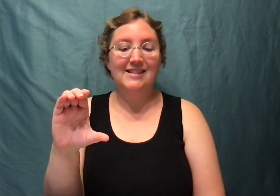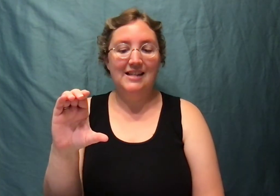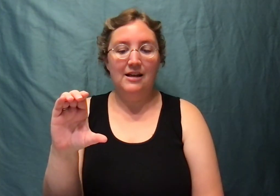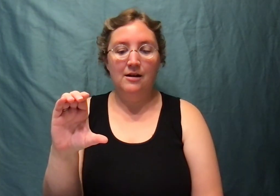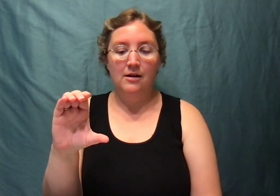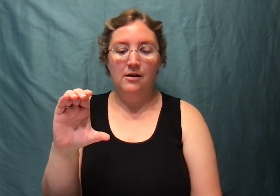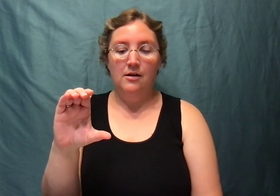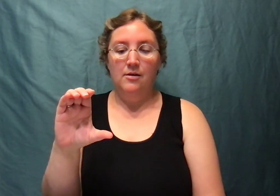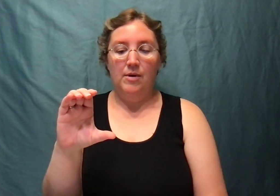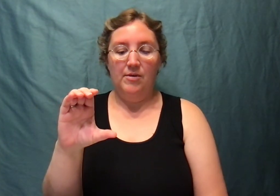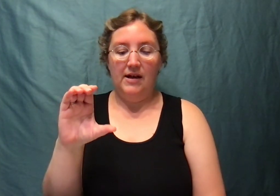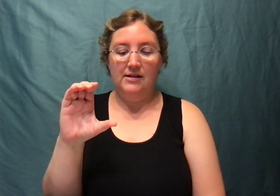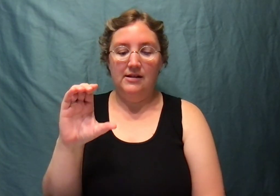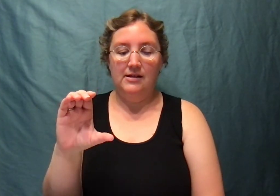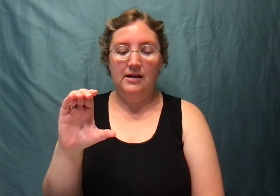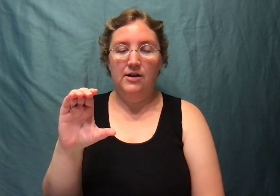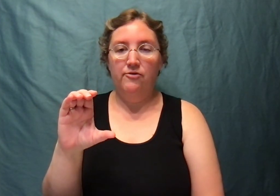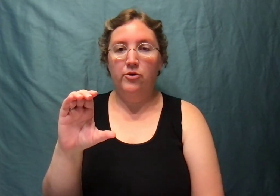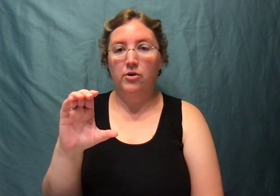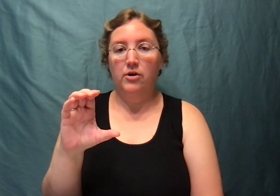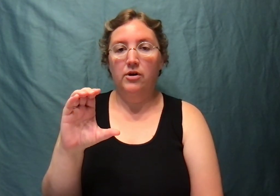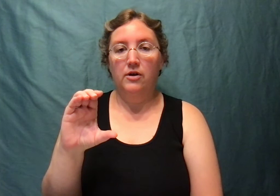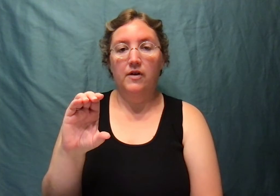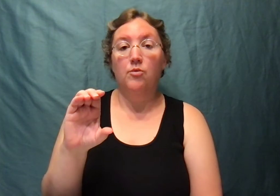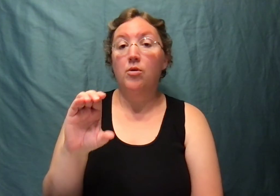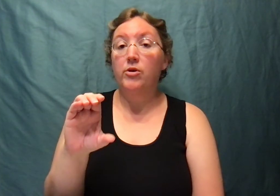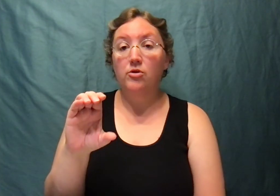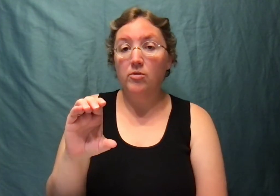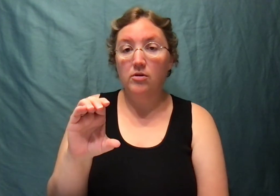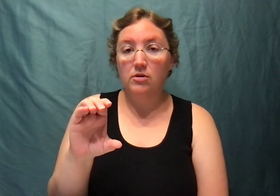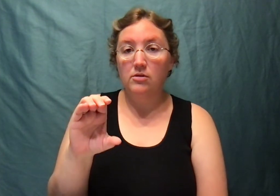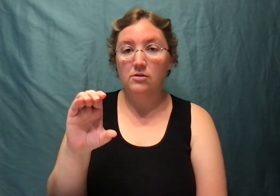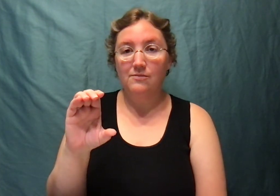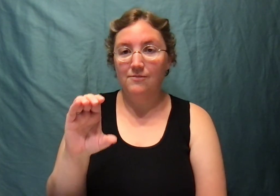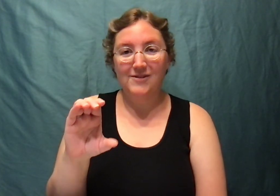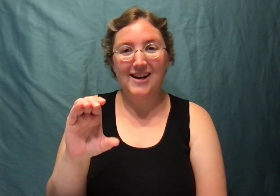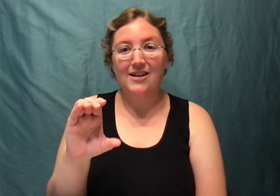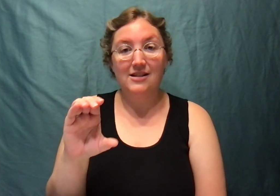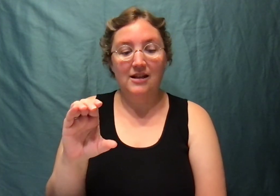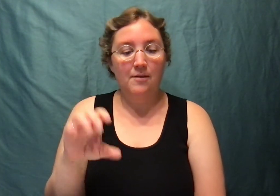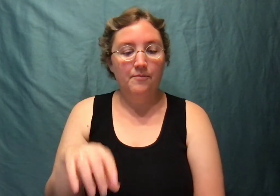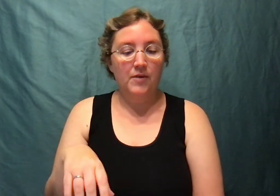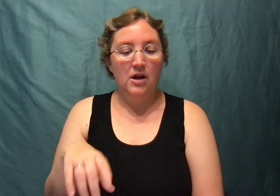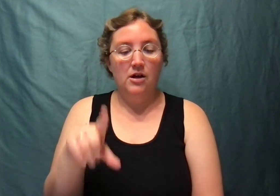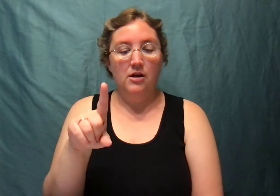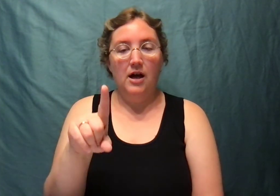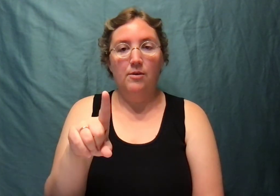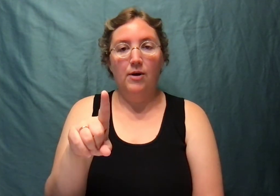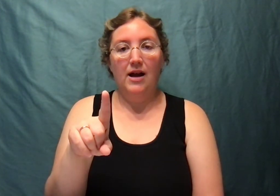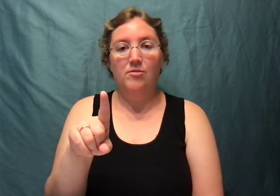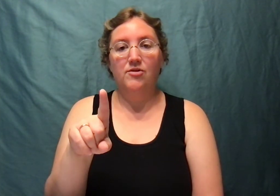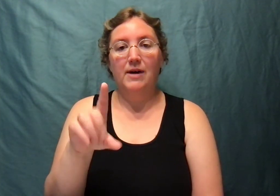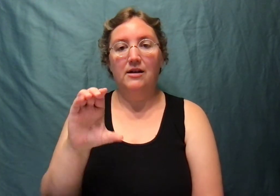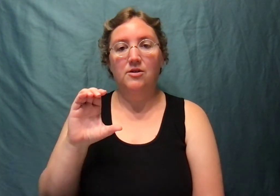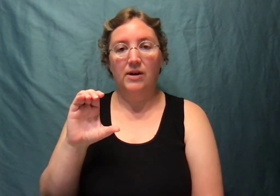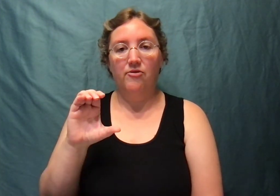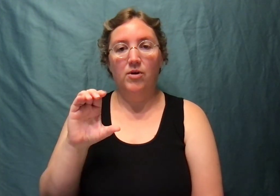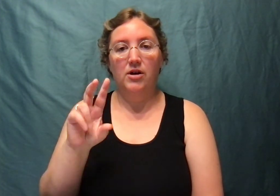C. Remember, that's the C for the Roman numeral sign is C. And then your hand moves back. So we have